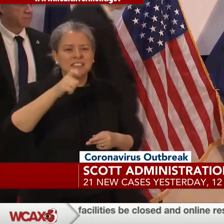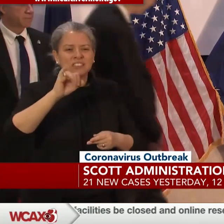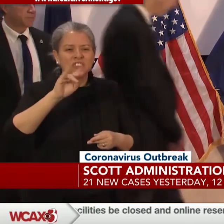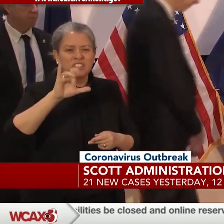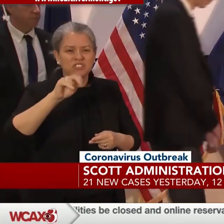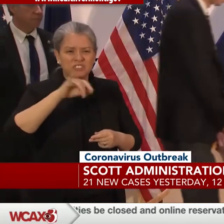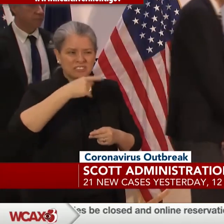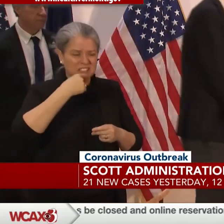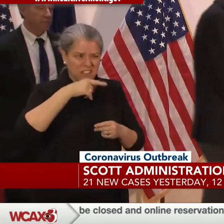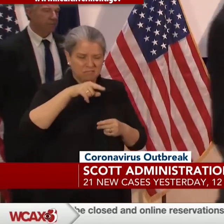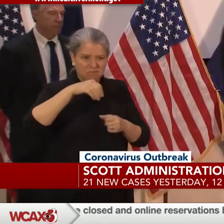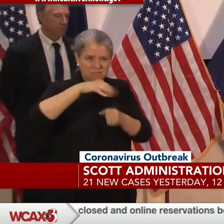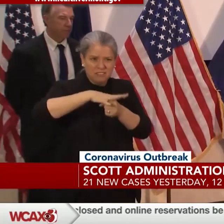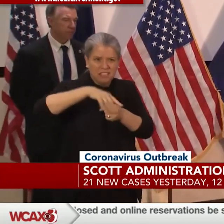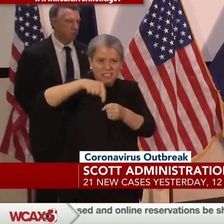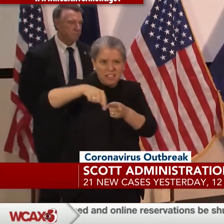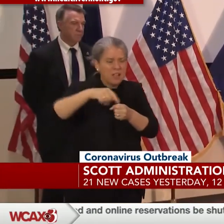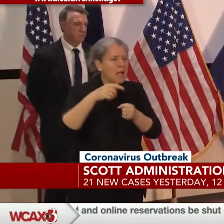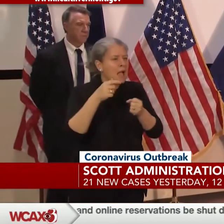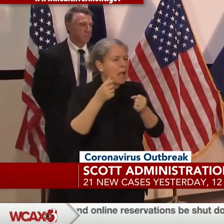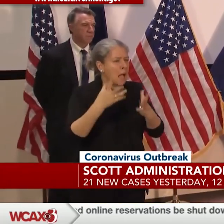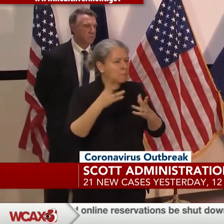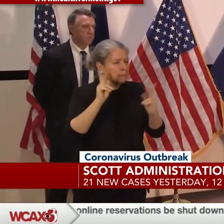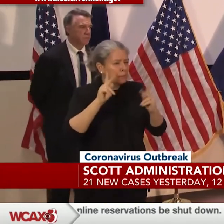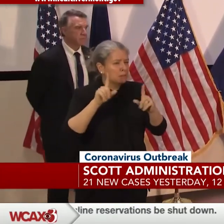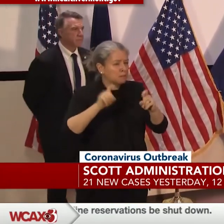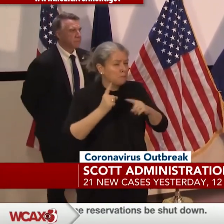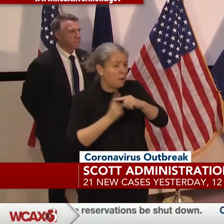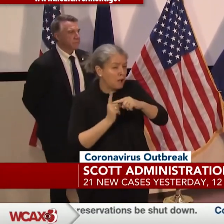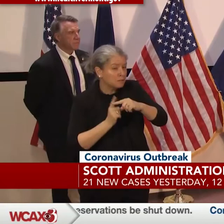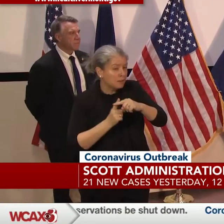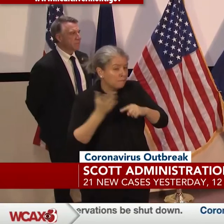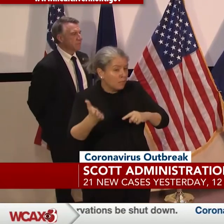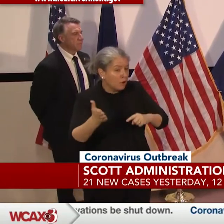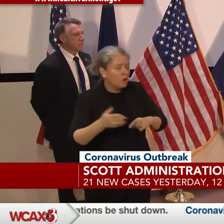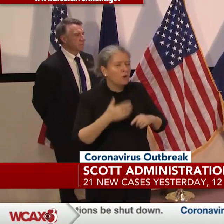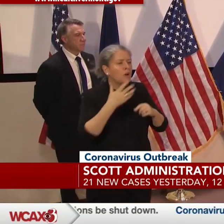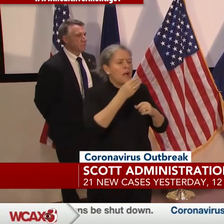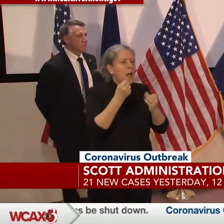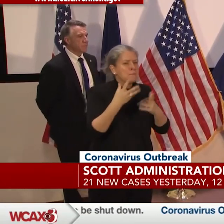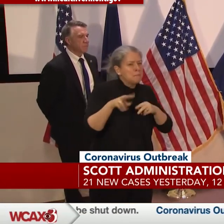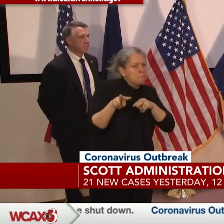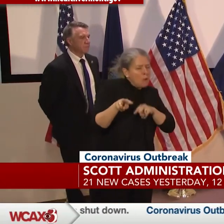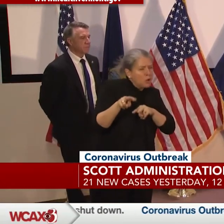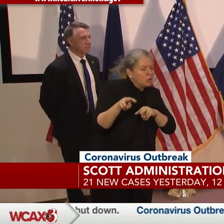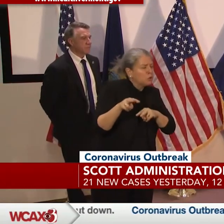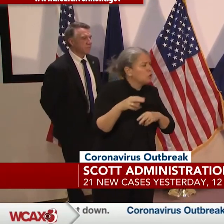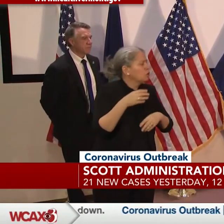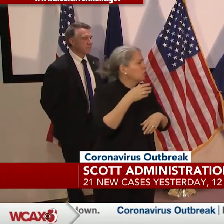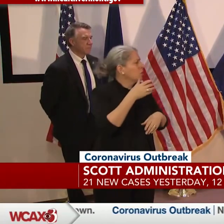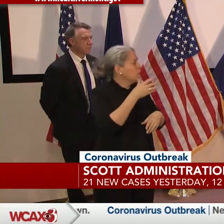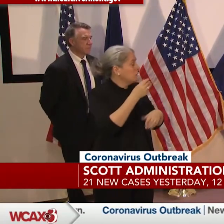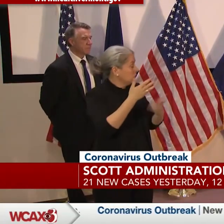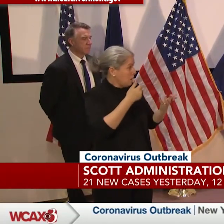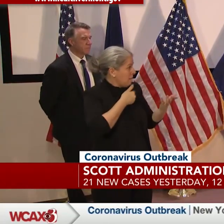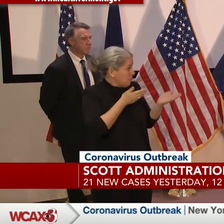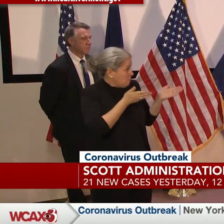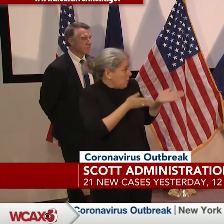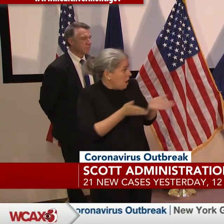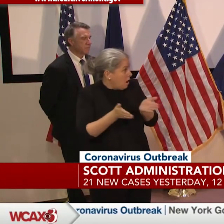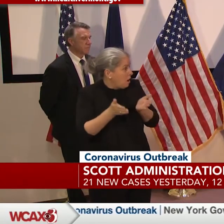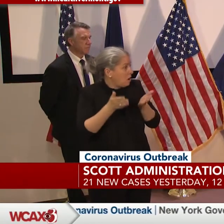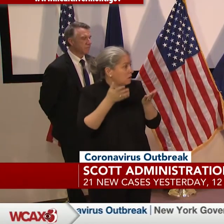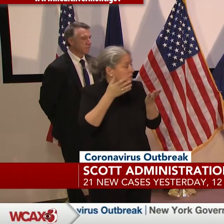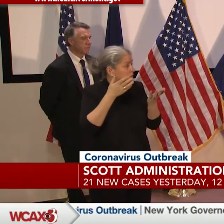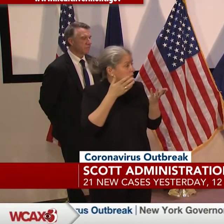have tested positive for COVID-19? How many people are being monitored? And is there a plan in place